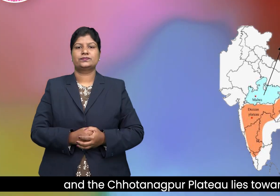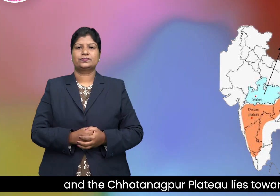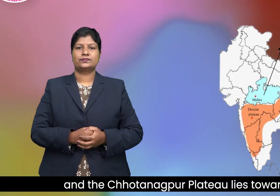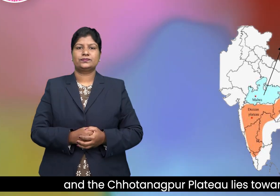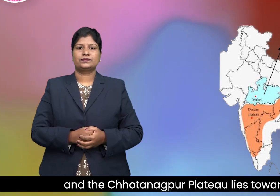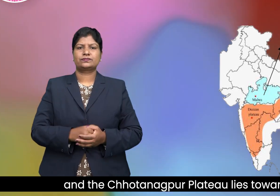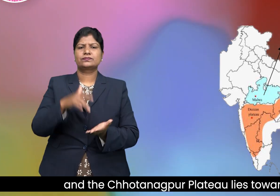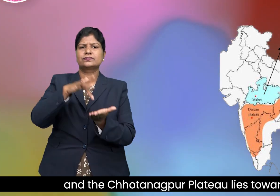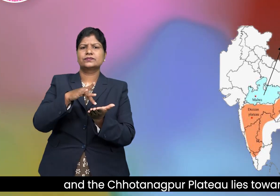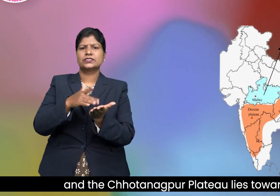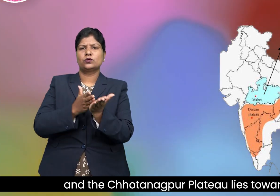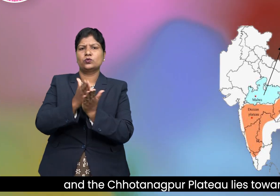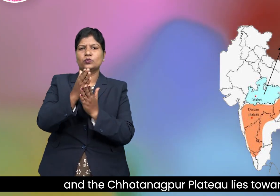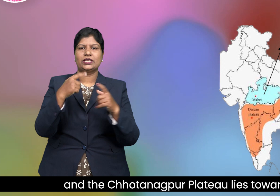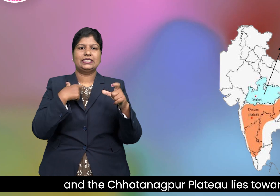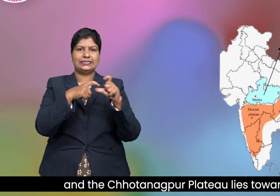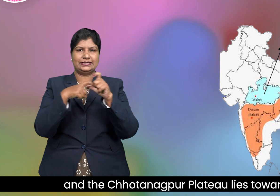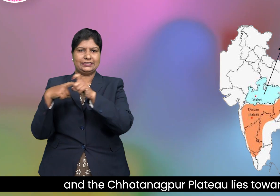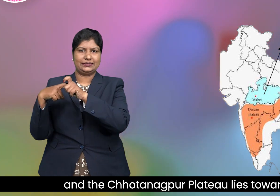lies towards the east